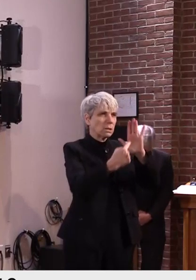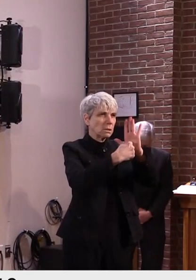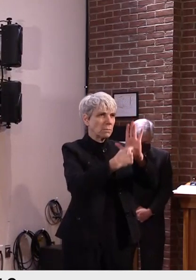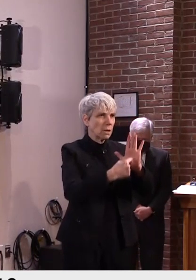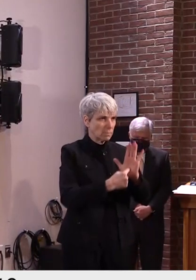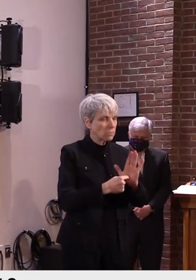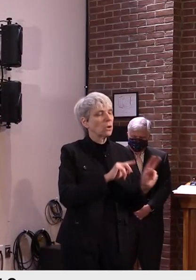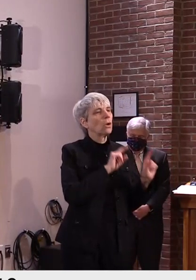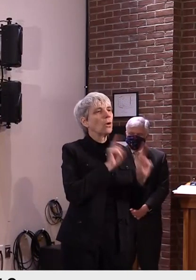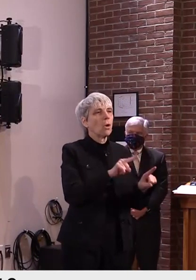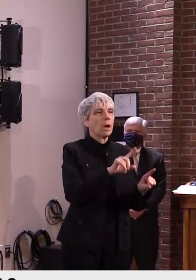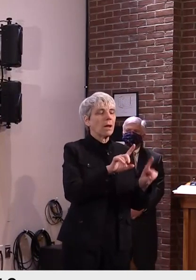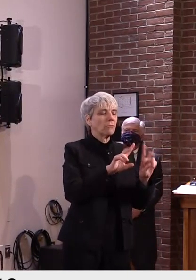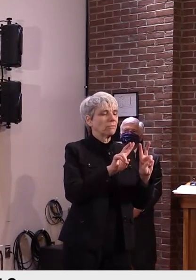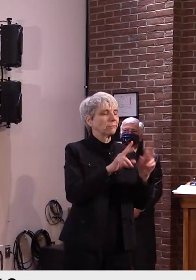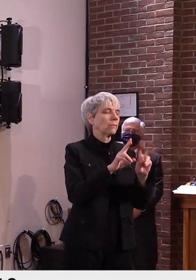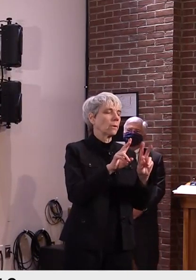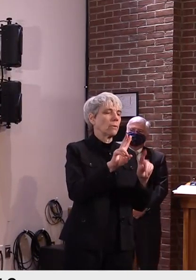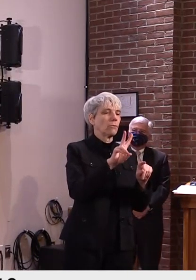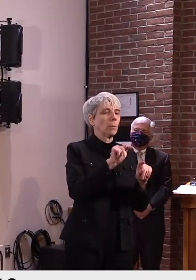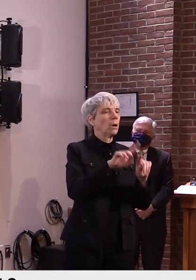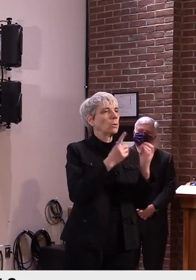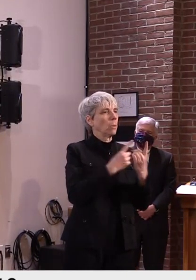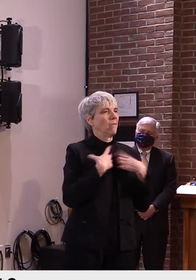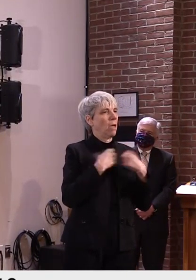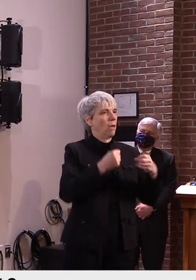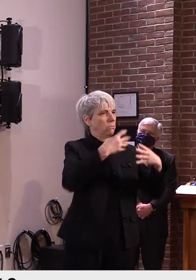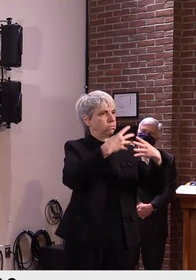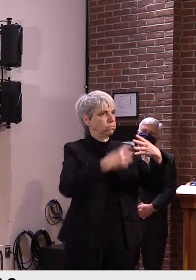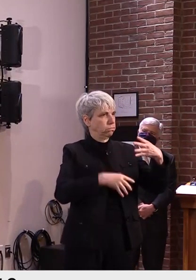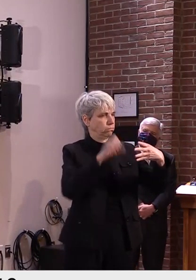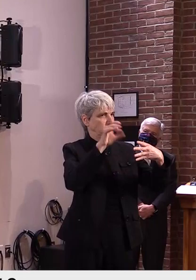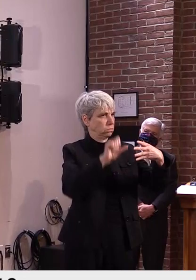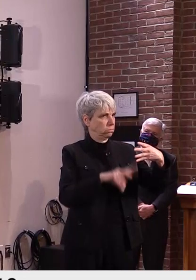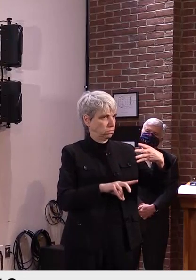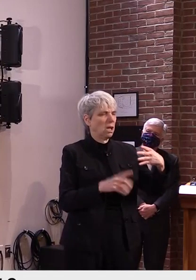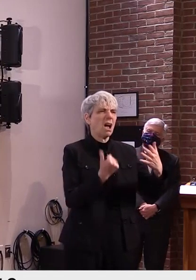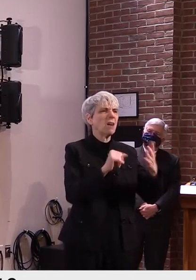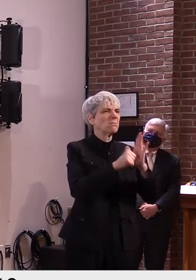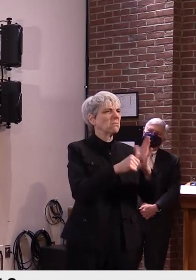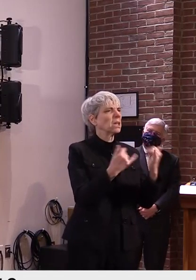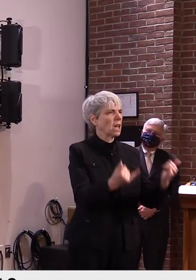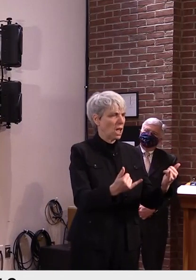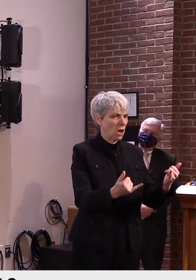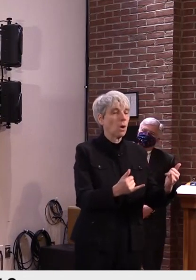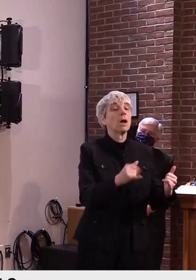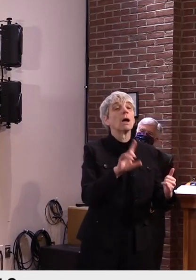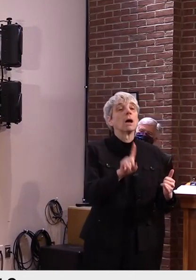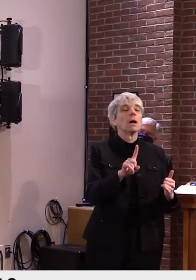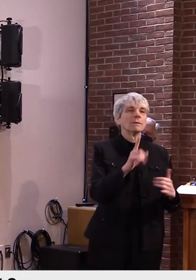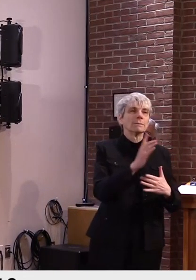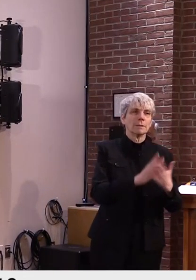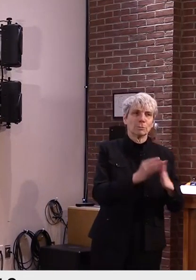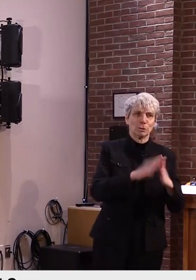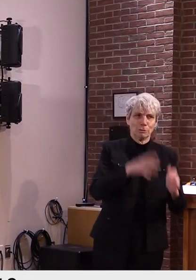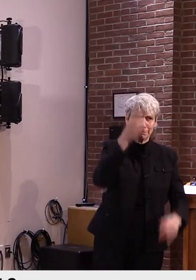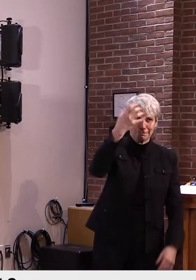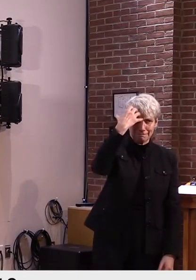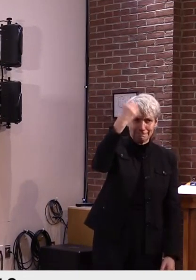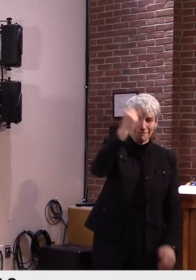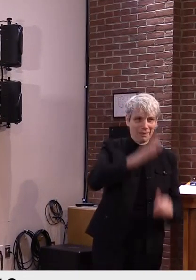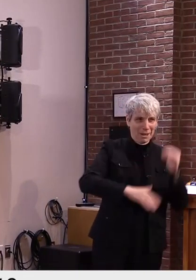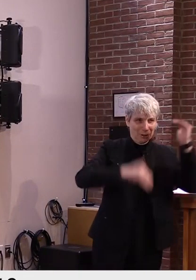healthvermont.gov/COVID-19. But it's been several months, so just to review them again, as the students may actually know them better than the